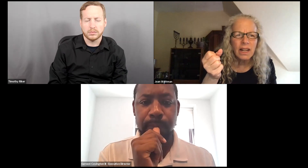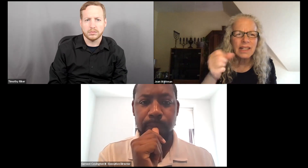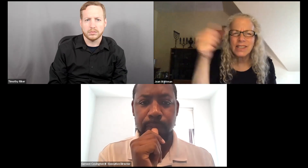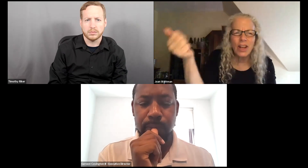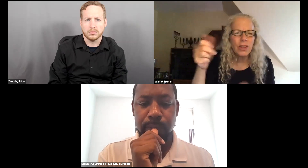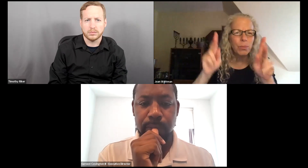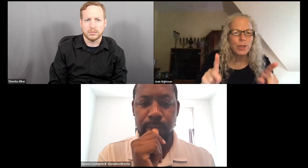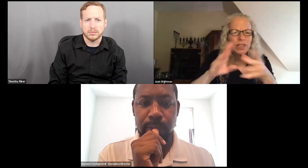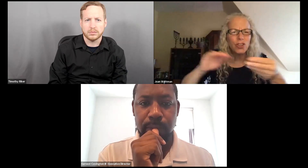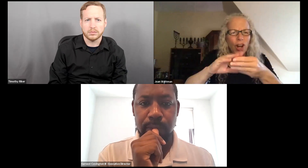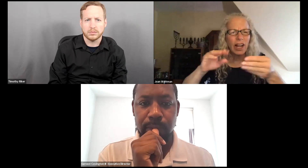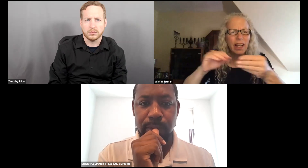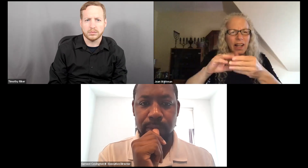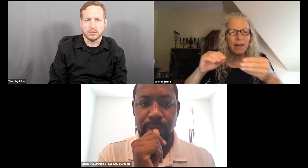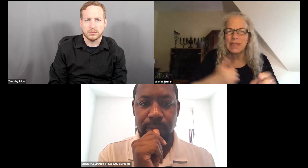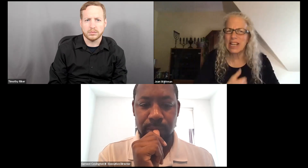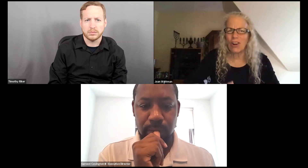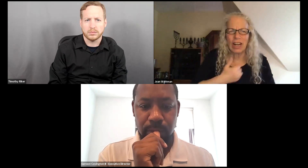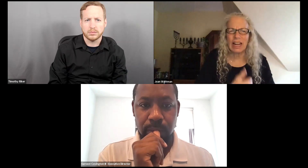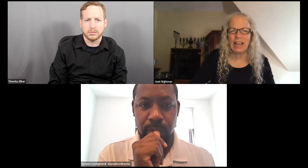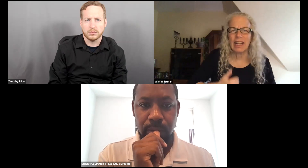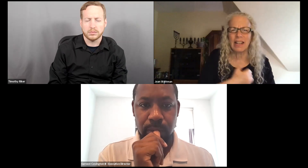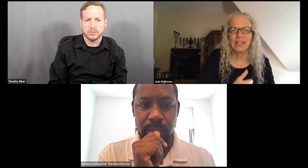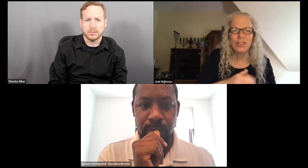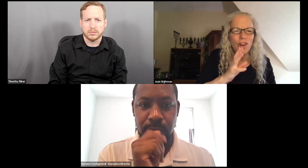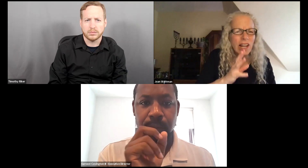book from Cuba.